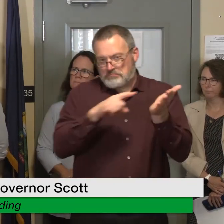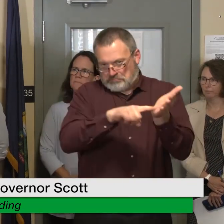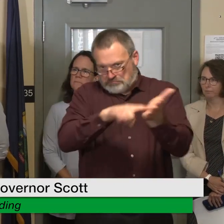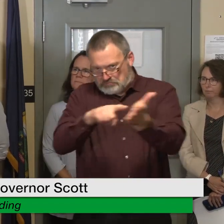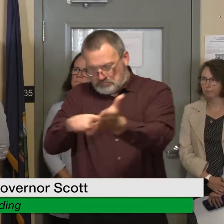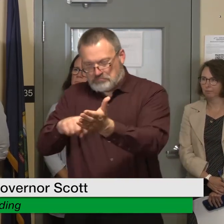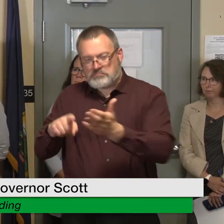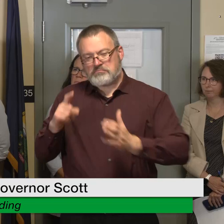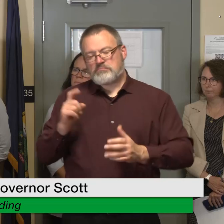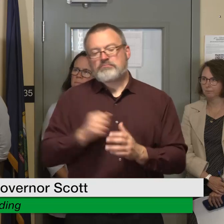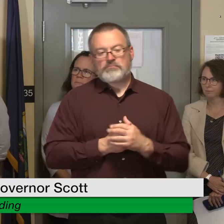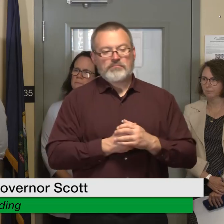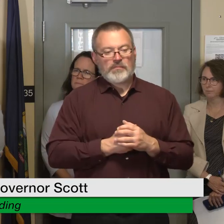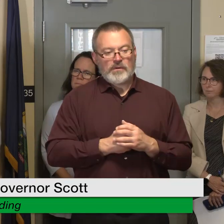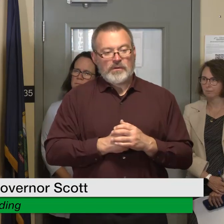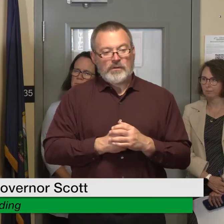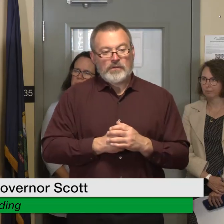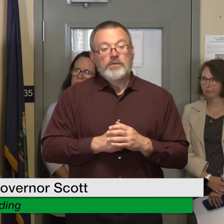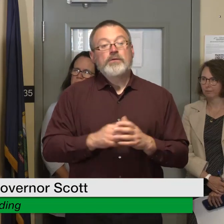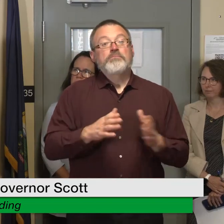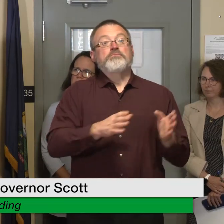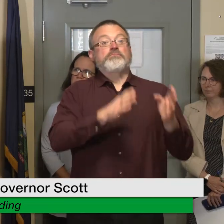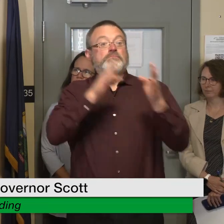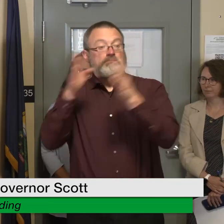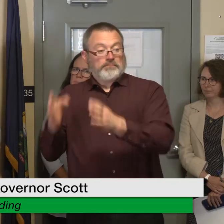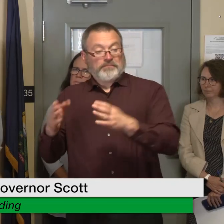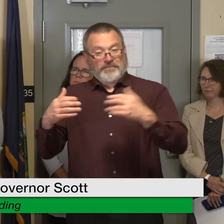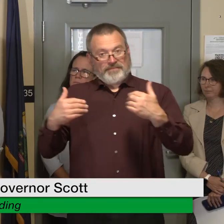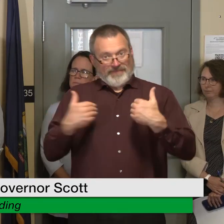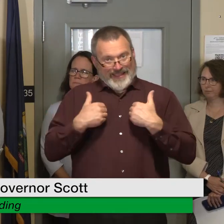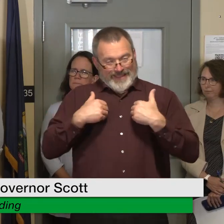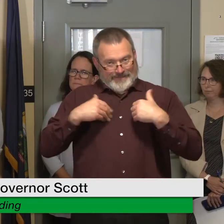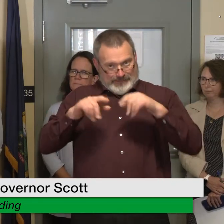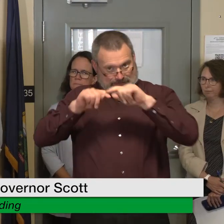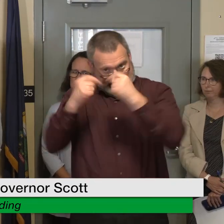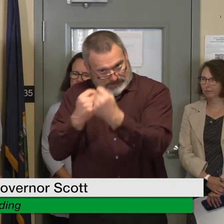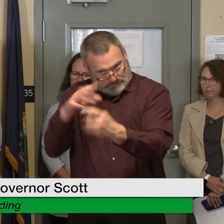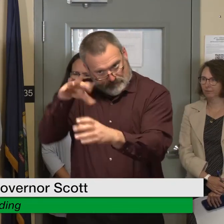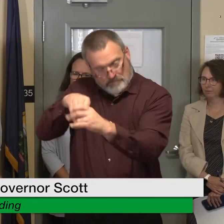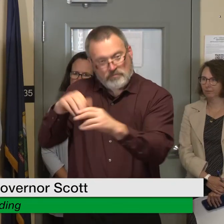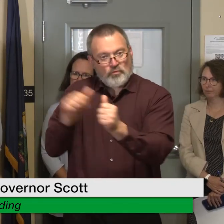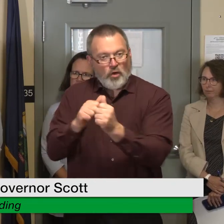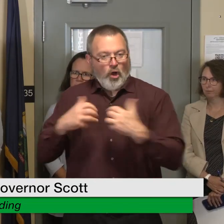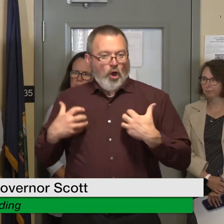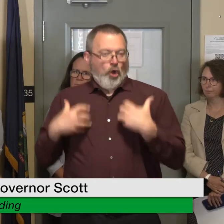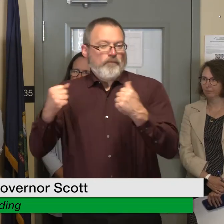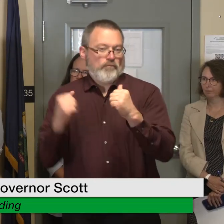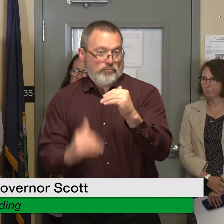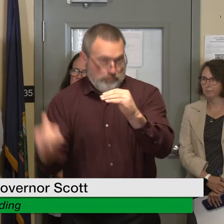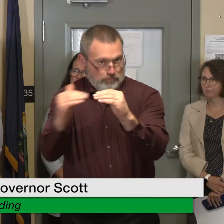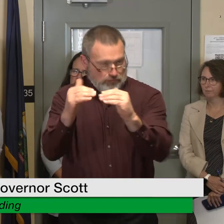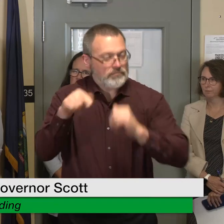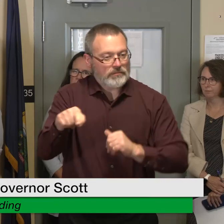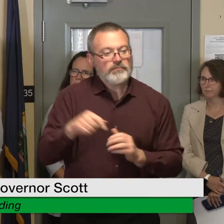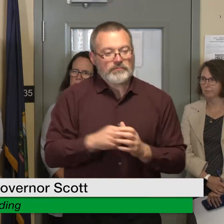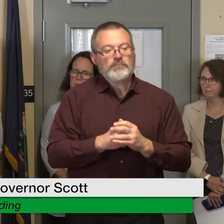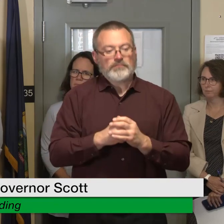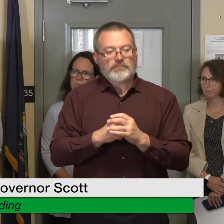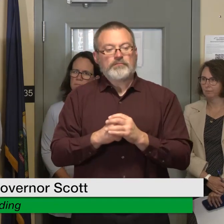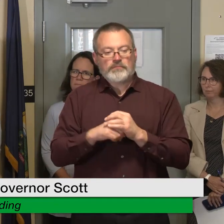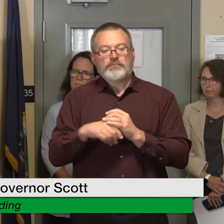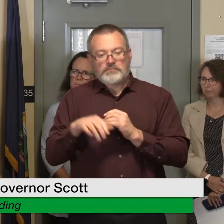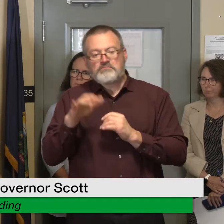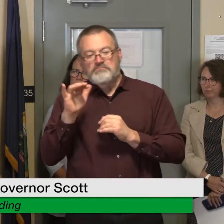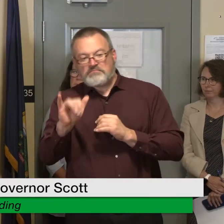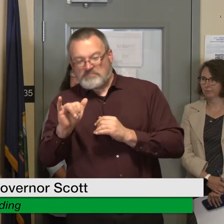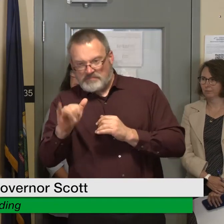Management recovery teams are also actively engaged in assisting communities. Their work will coordinate with existing local and